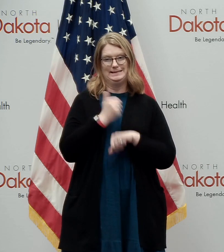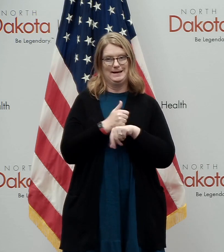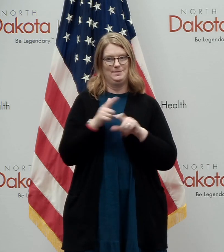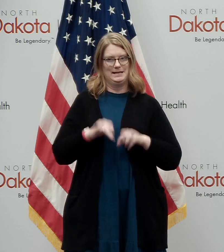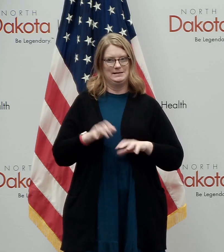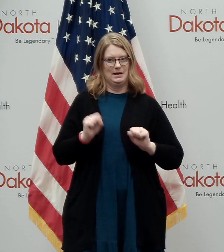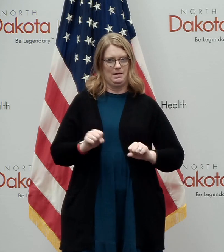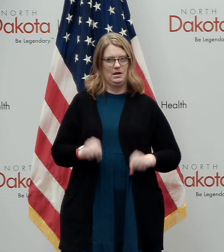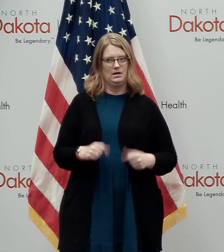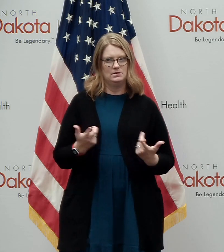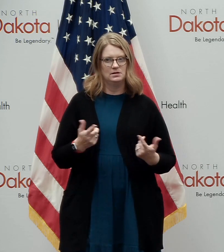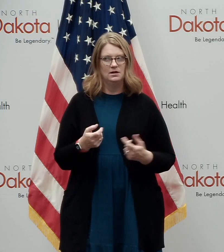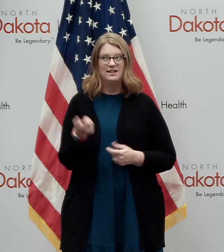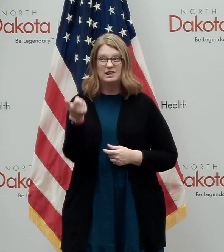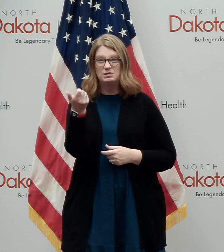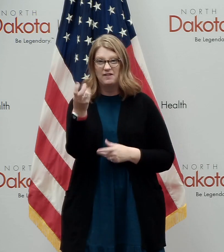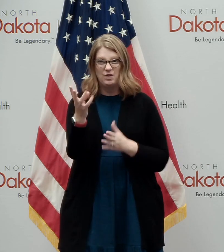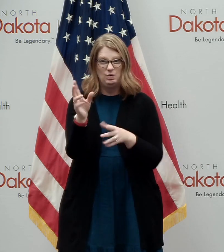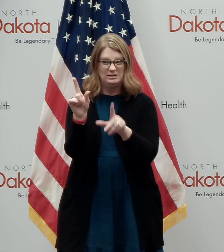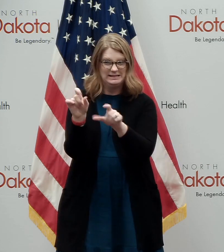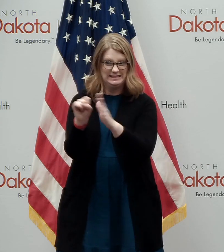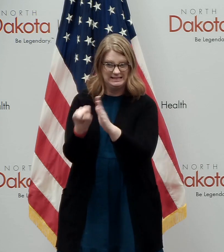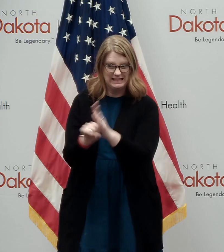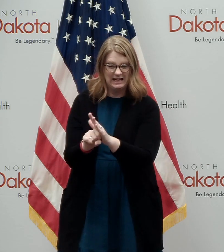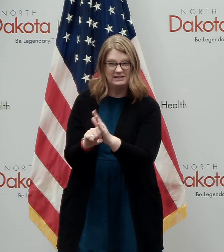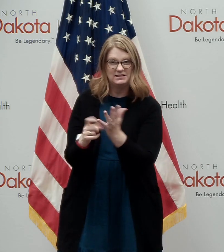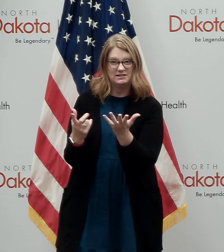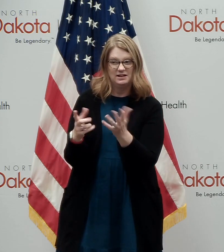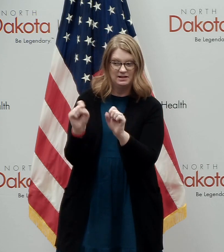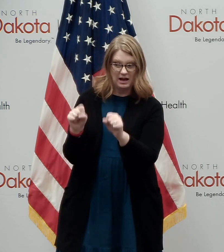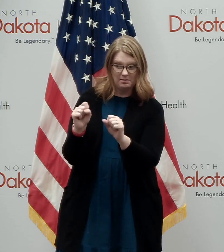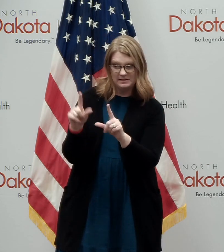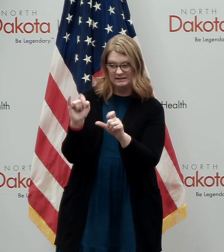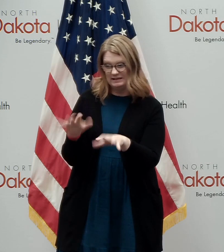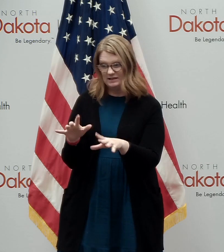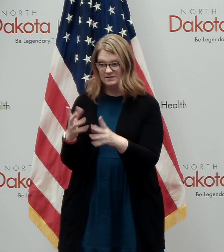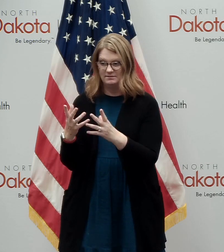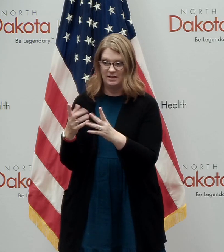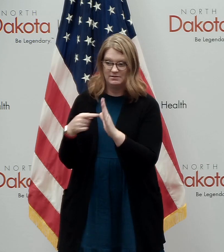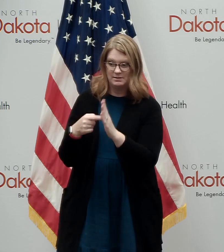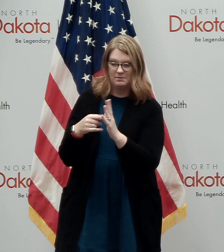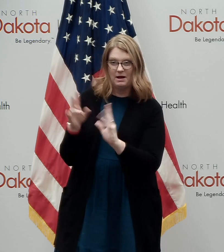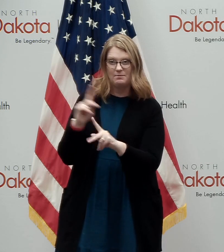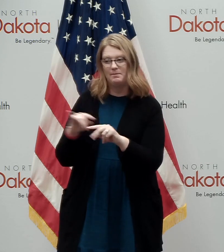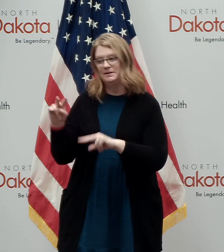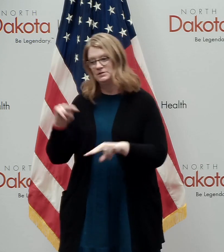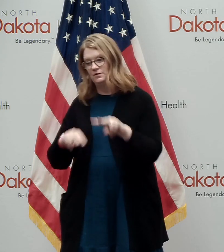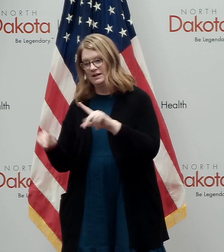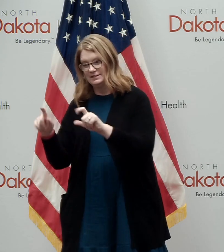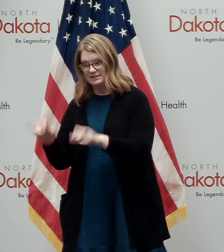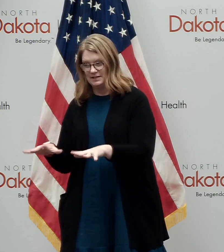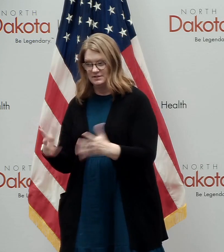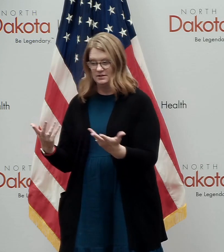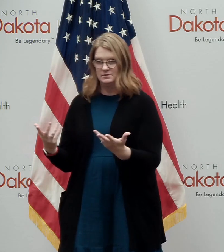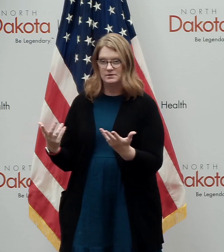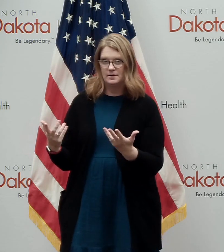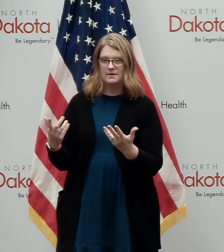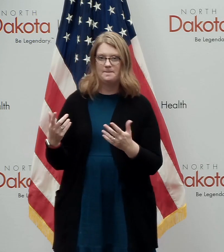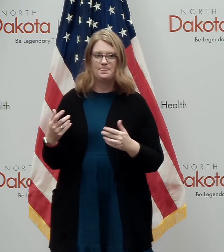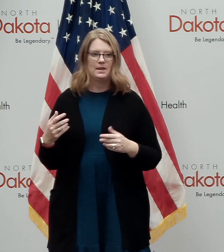states that had the ability to, test people who were symptomatic, do surveillance testing, test everybody in